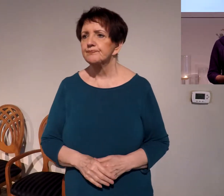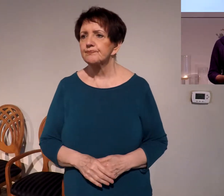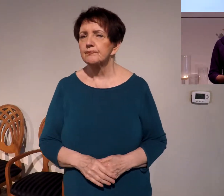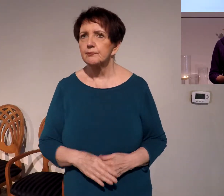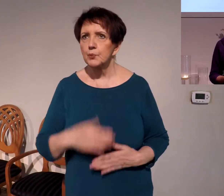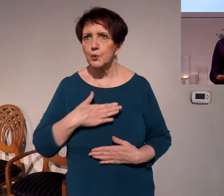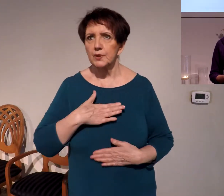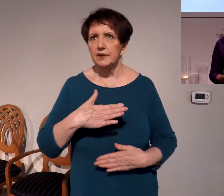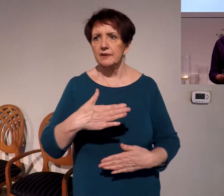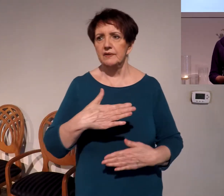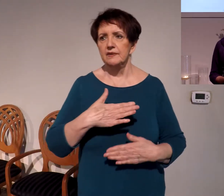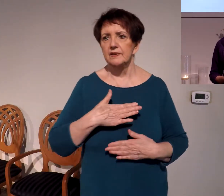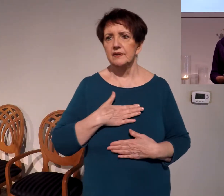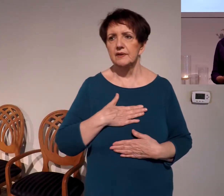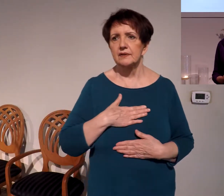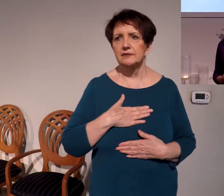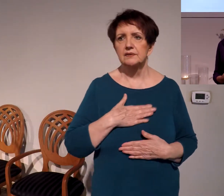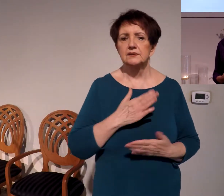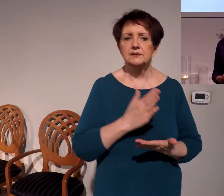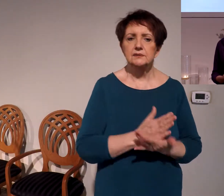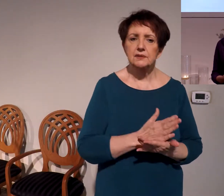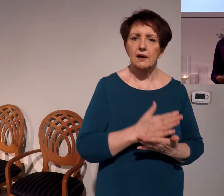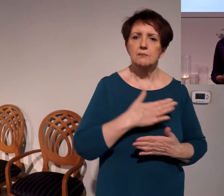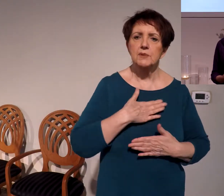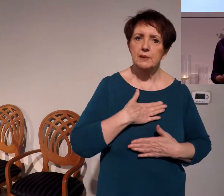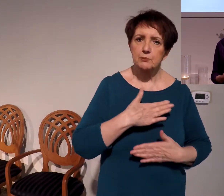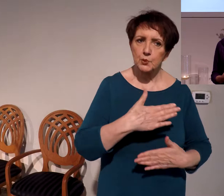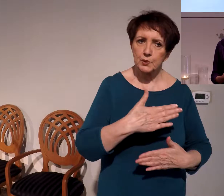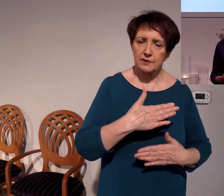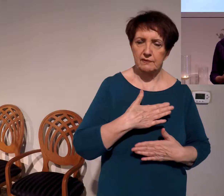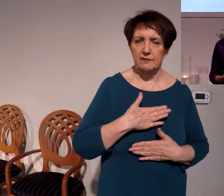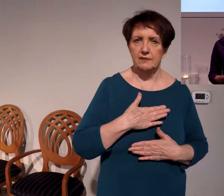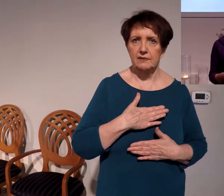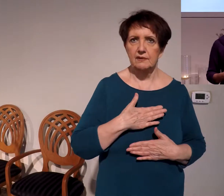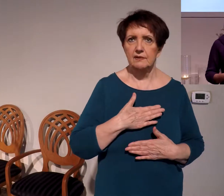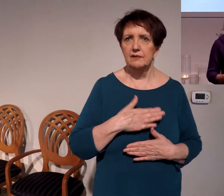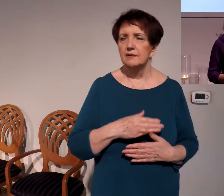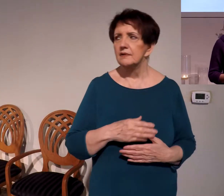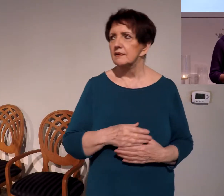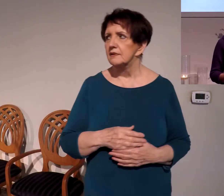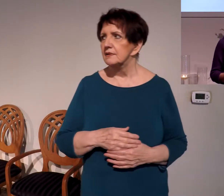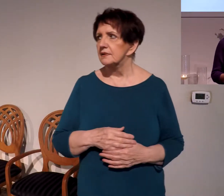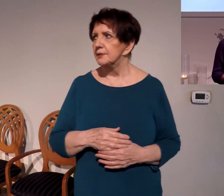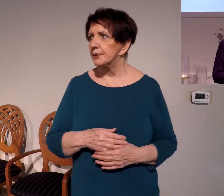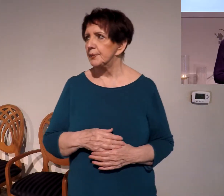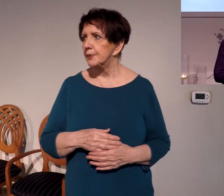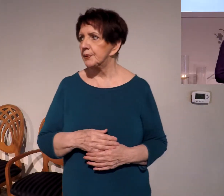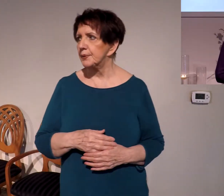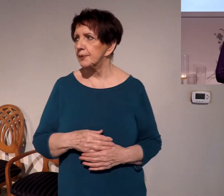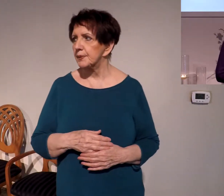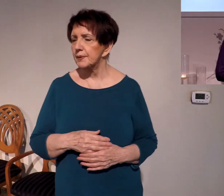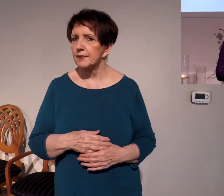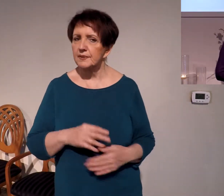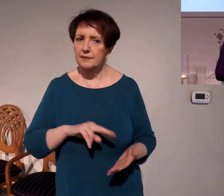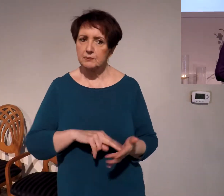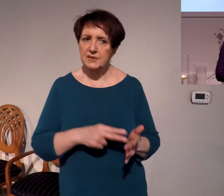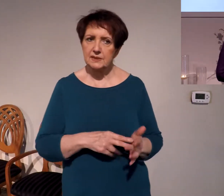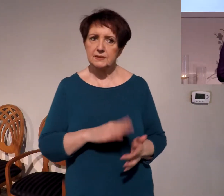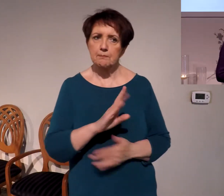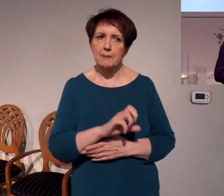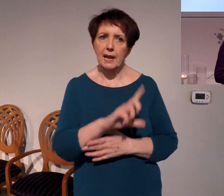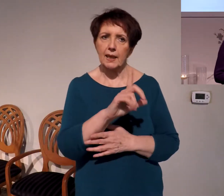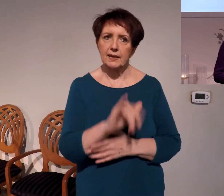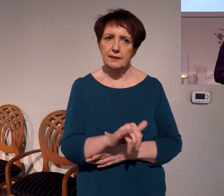Breathe. Stop. Breathe. And that means a belly breath.